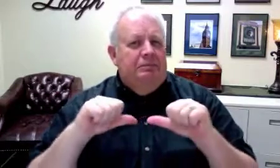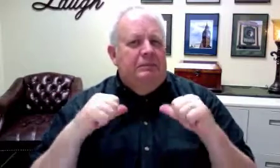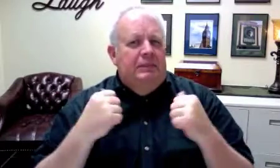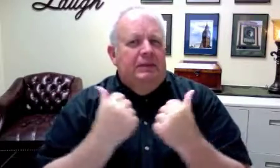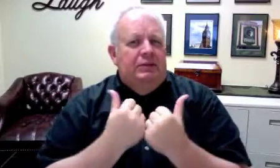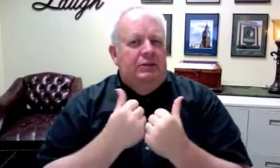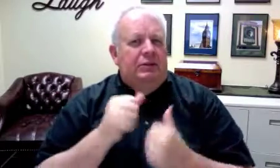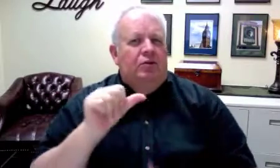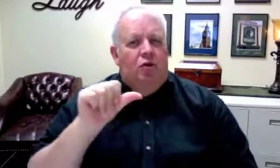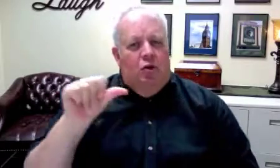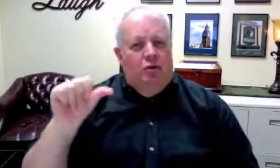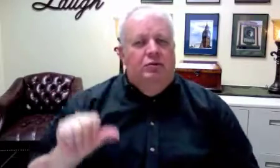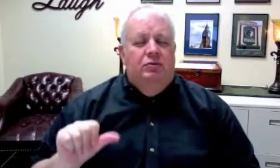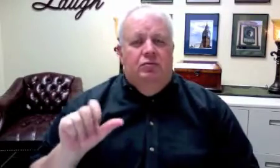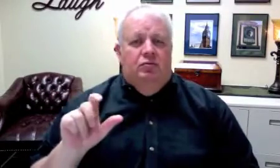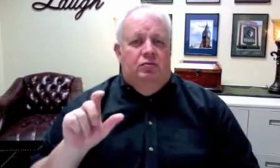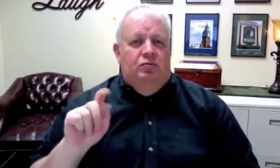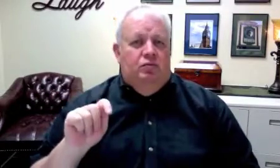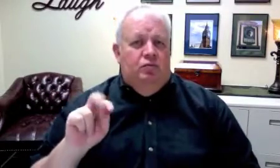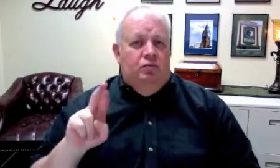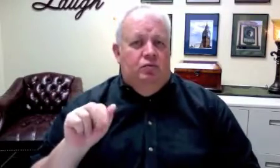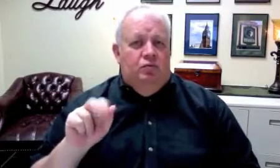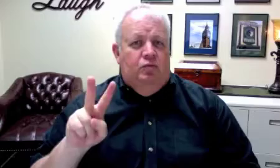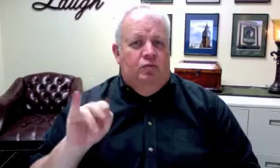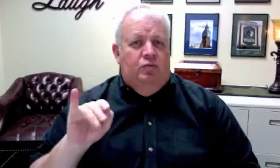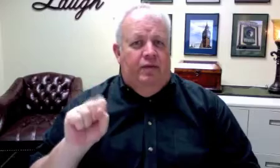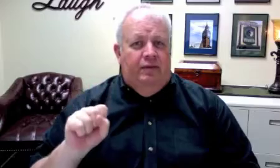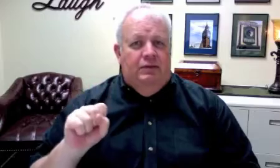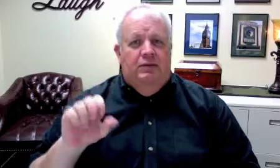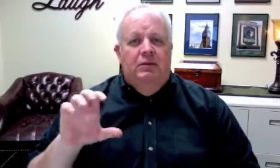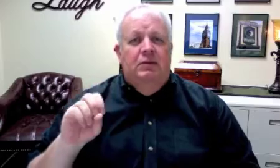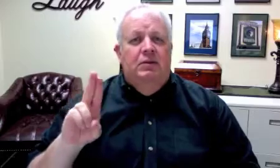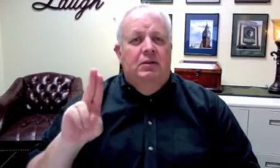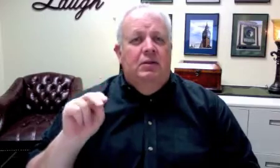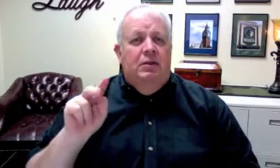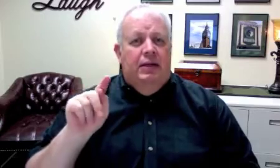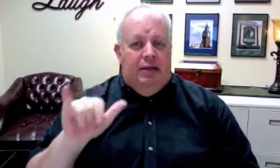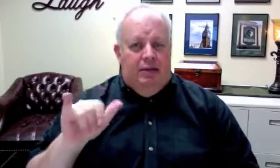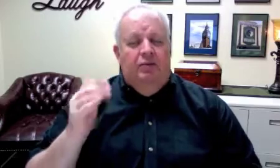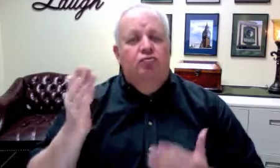Travis County Services for the Deaf, or TCSD.